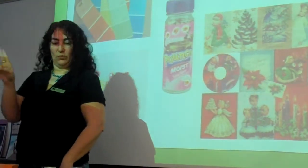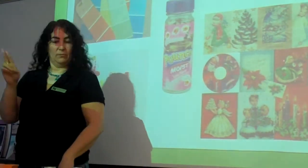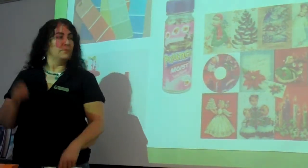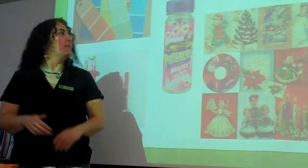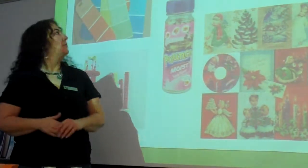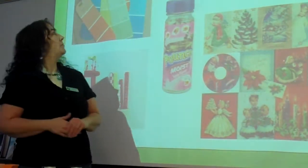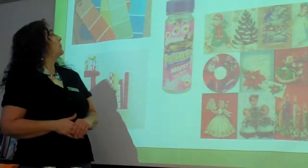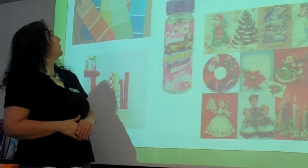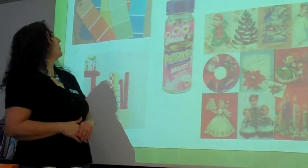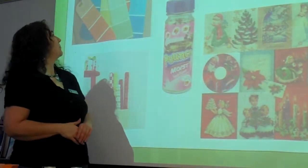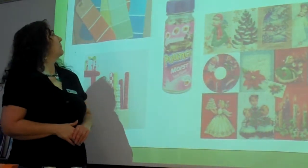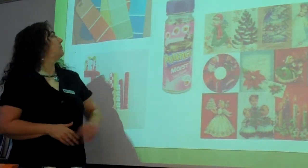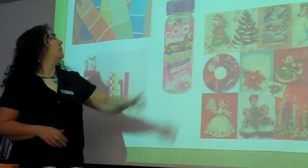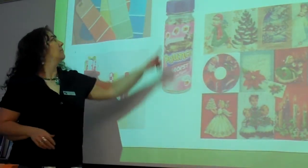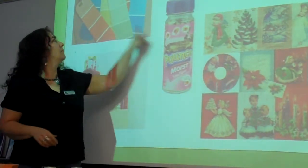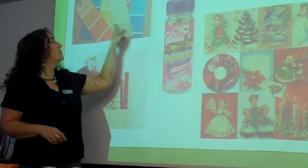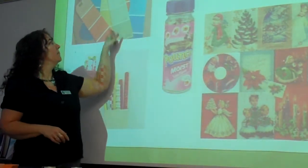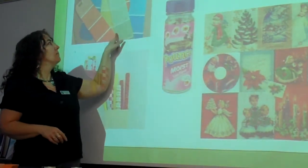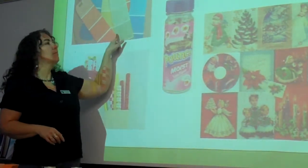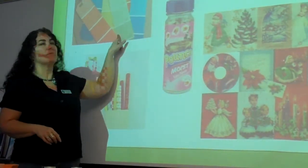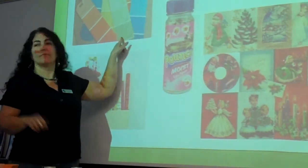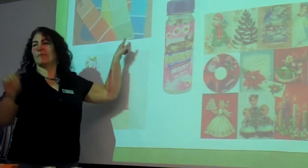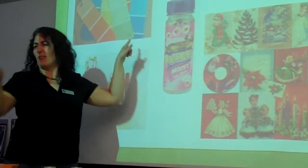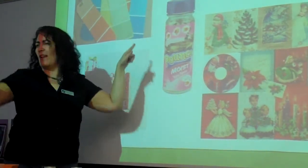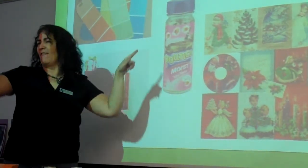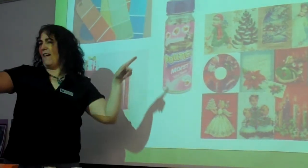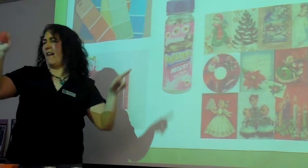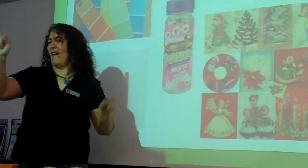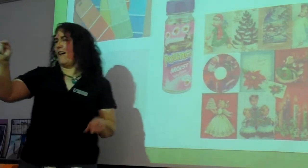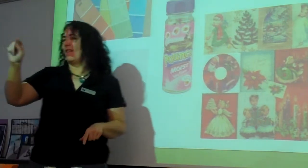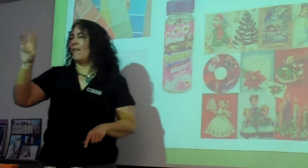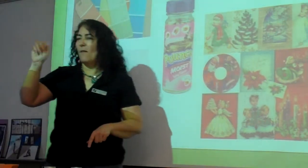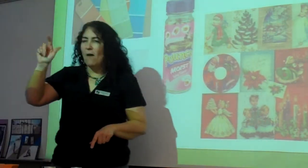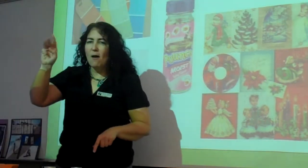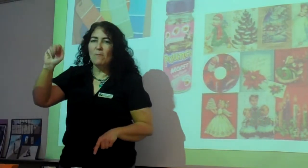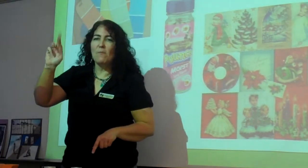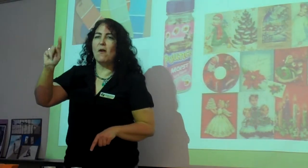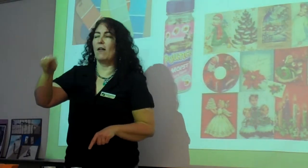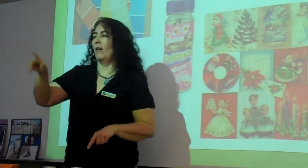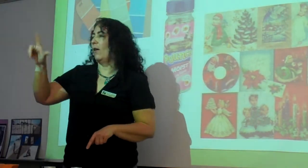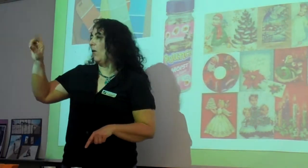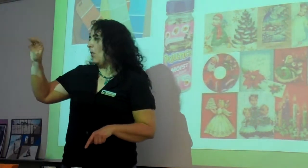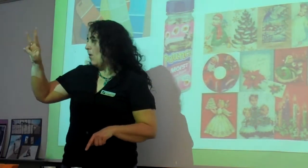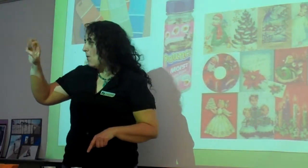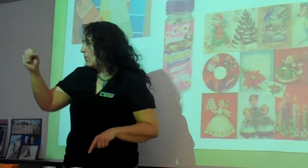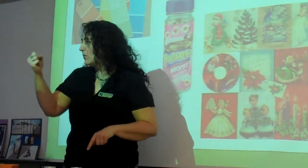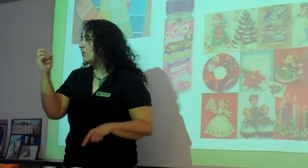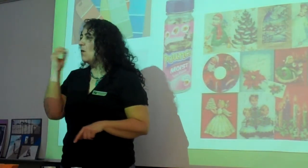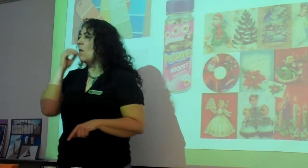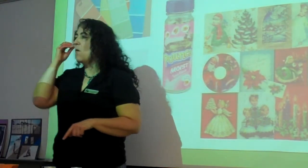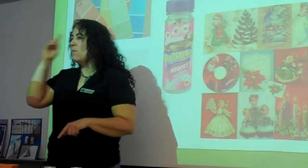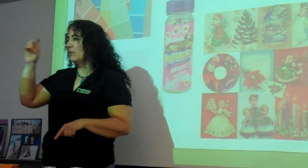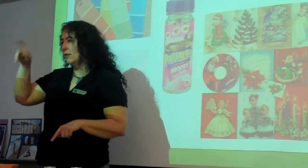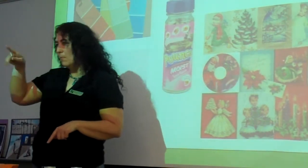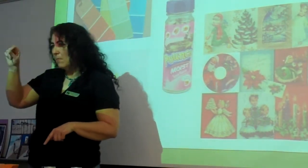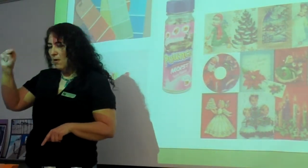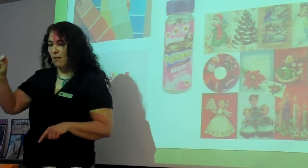Free and reusable items. You know, you can just find the paint samples at Lowe's or